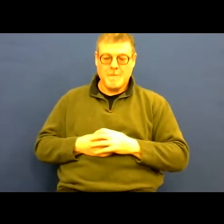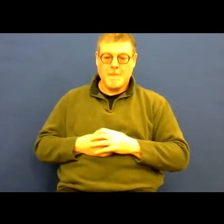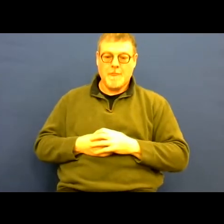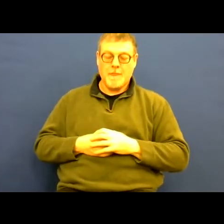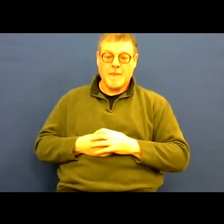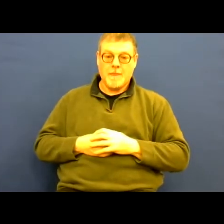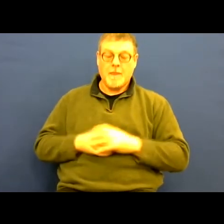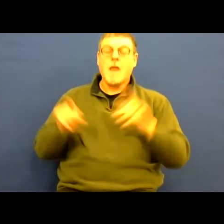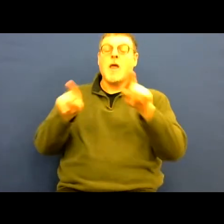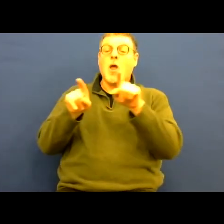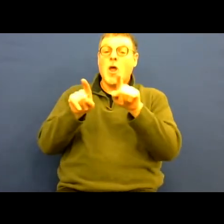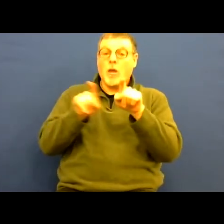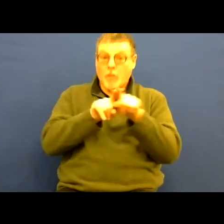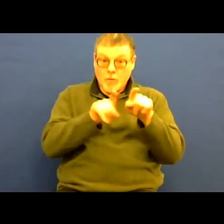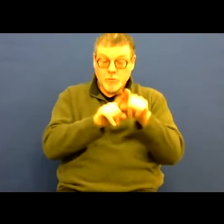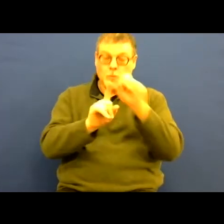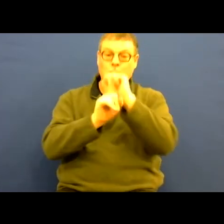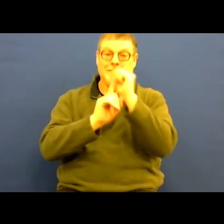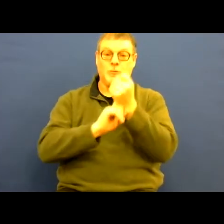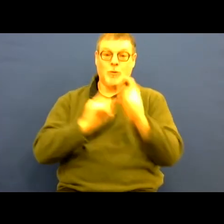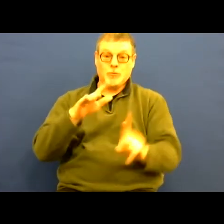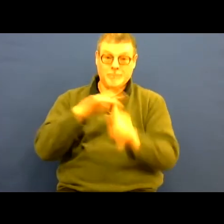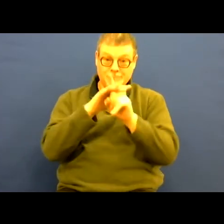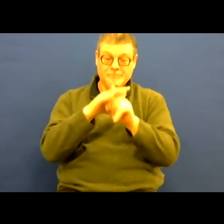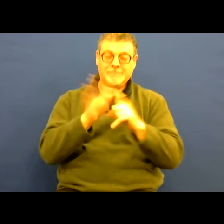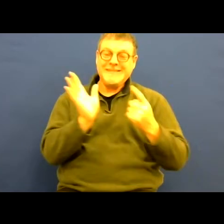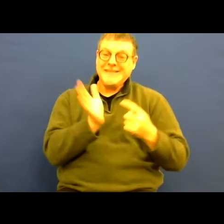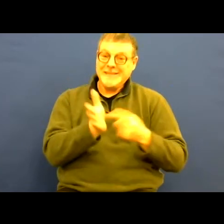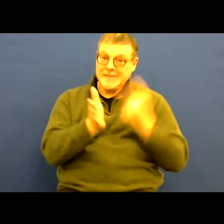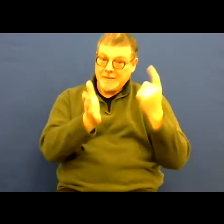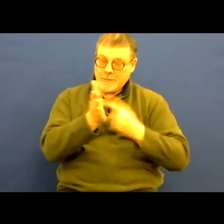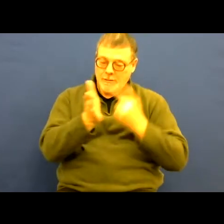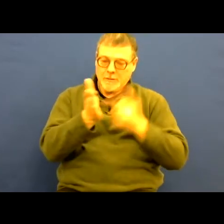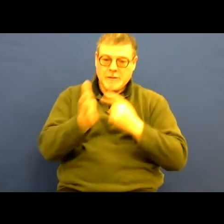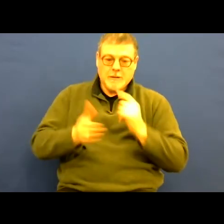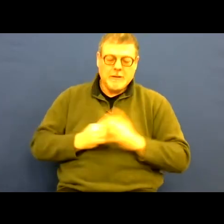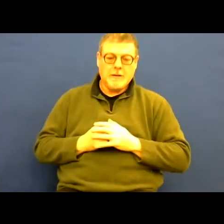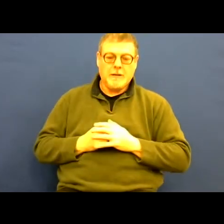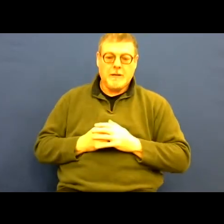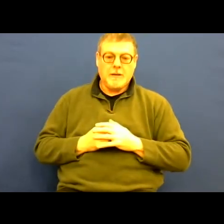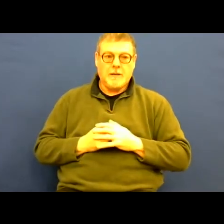We also have the situation that sometimes the